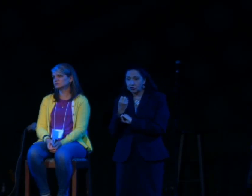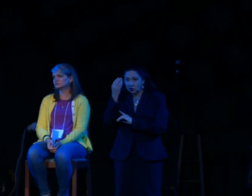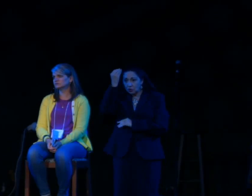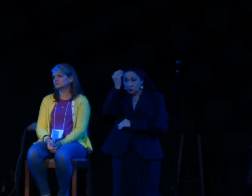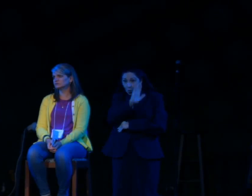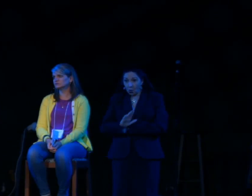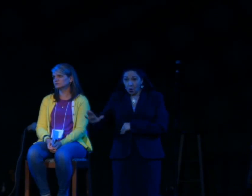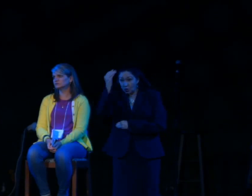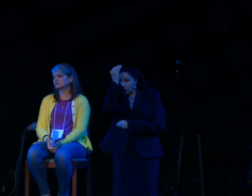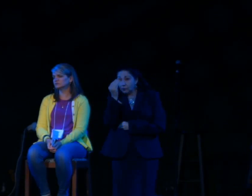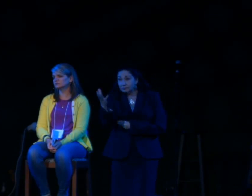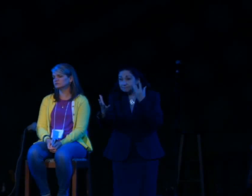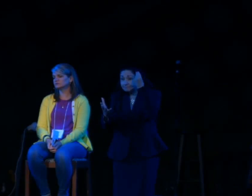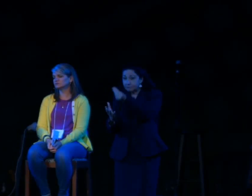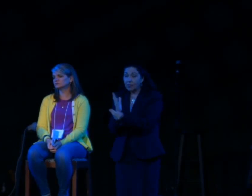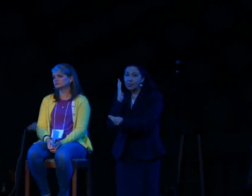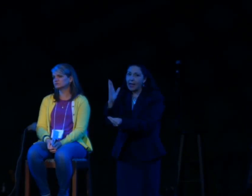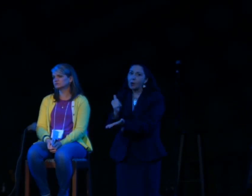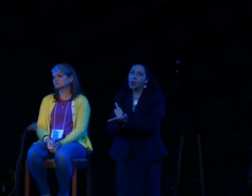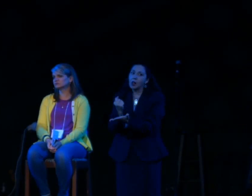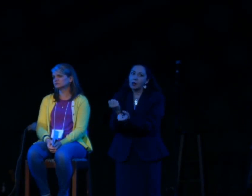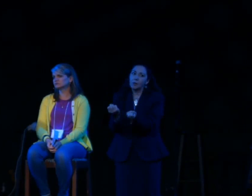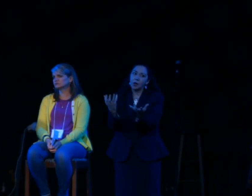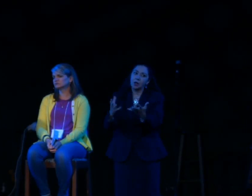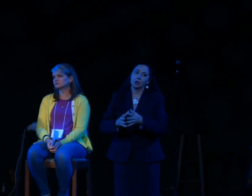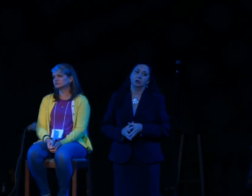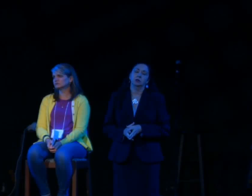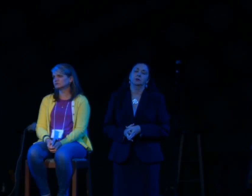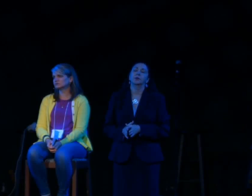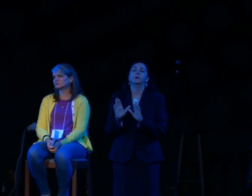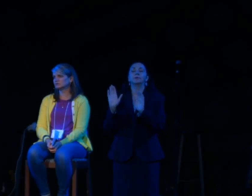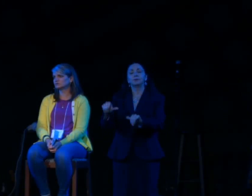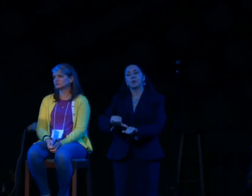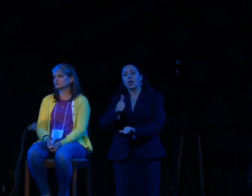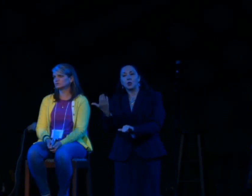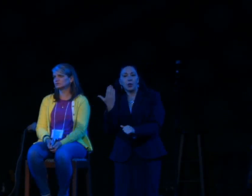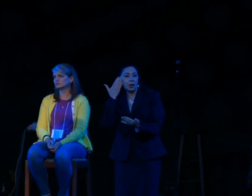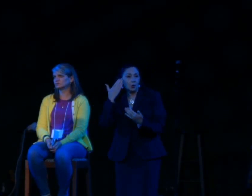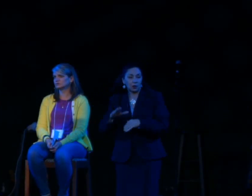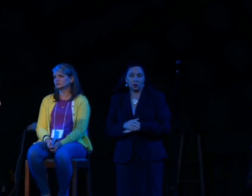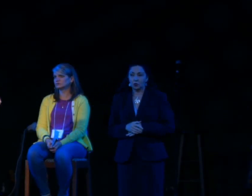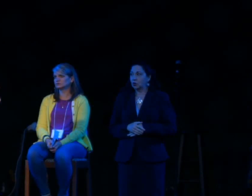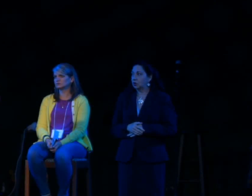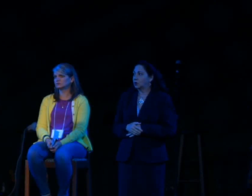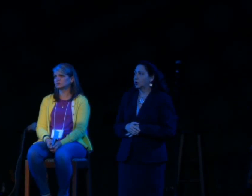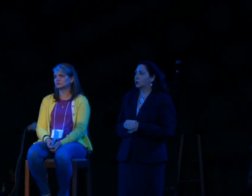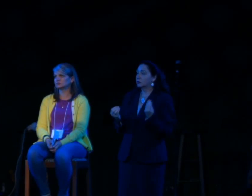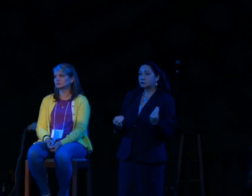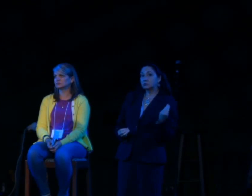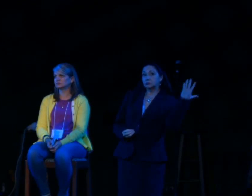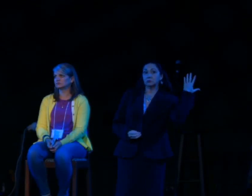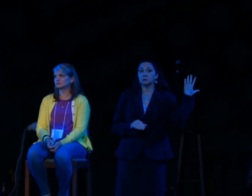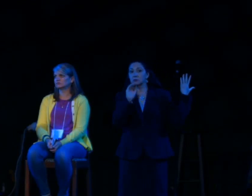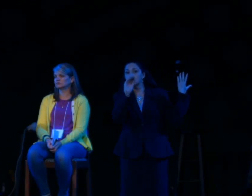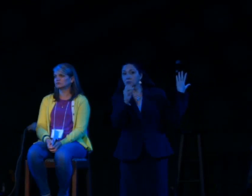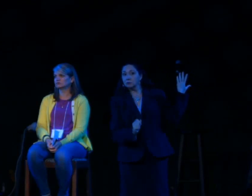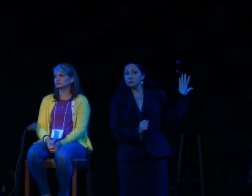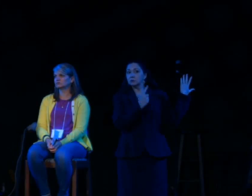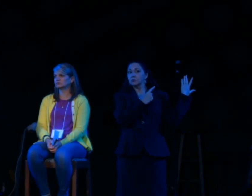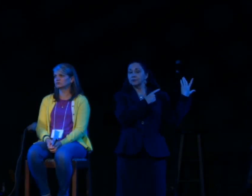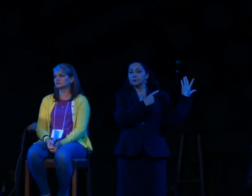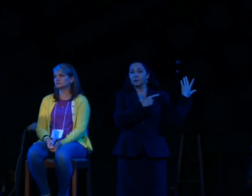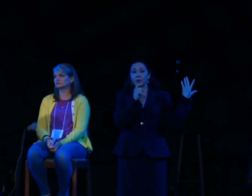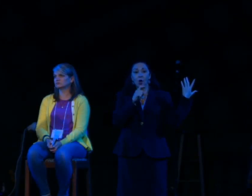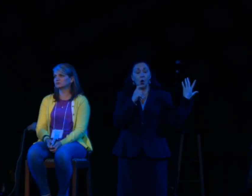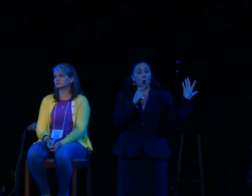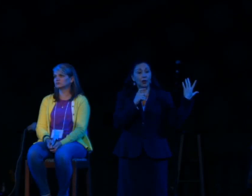will matter immensely. Here's the other thing we don't know. If we could put my slide up. We need